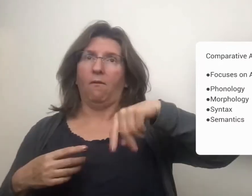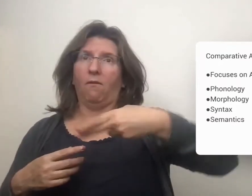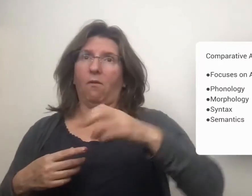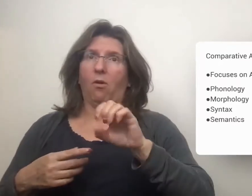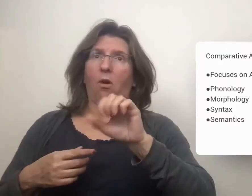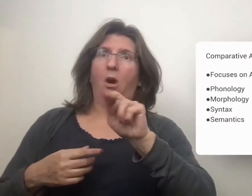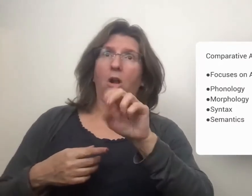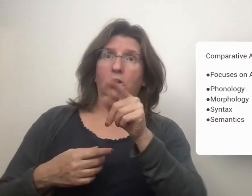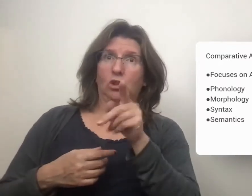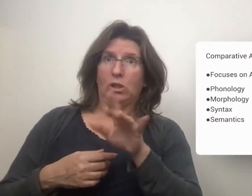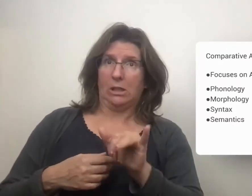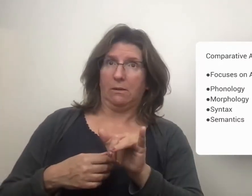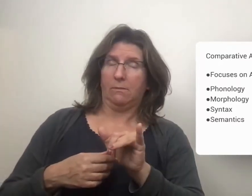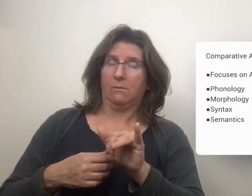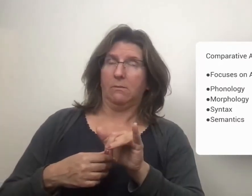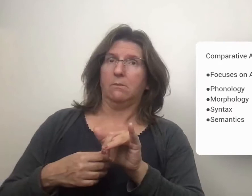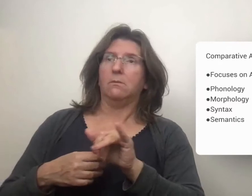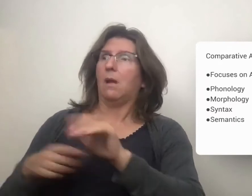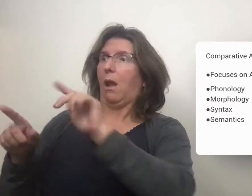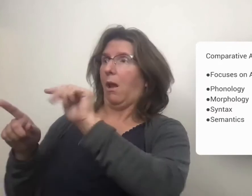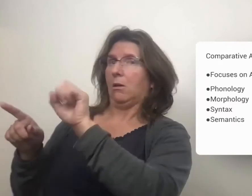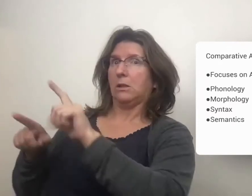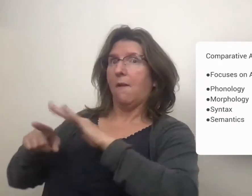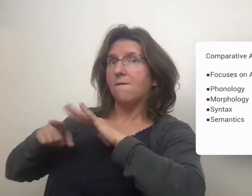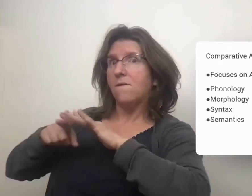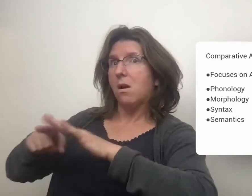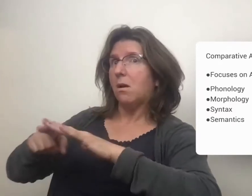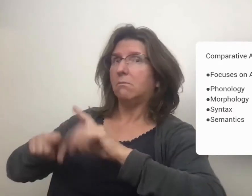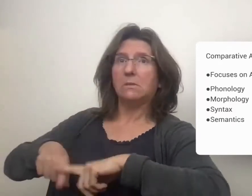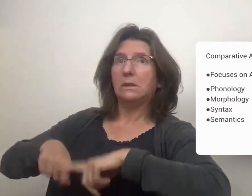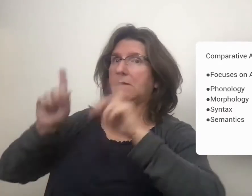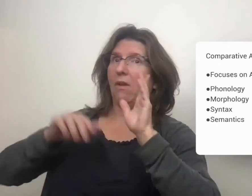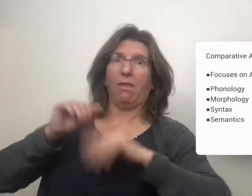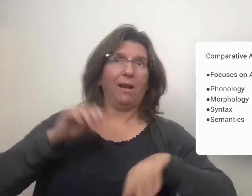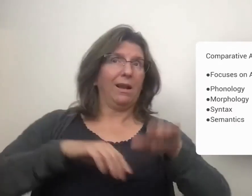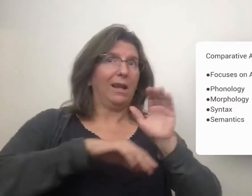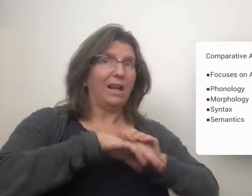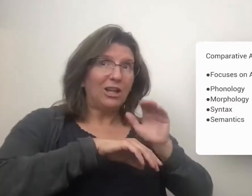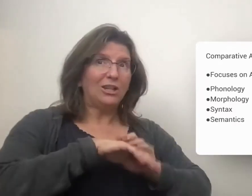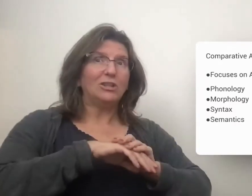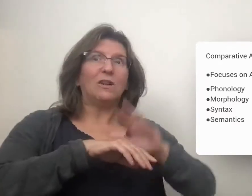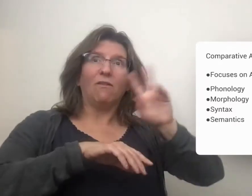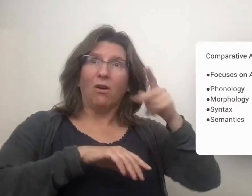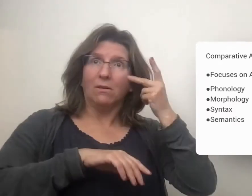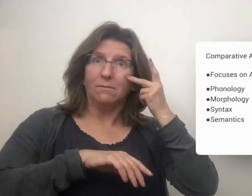Each of these languages has its own unique phonology. Yes, ASL has its own phonetic system,